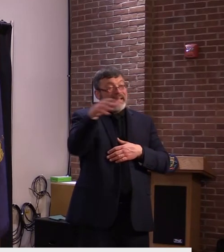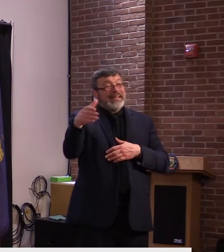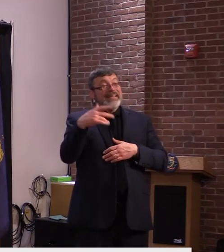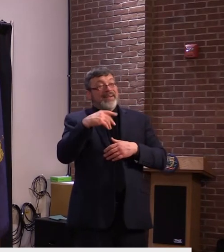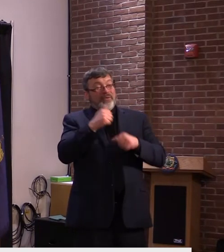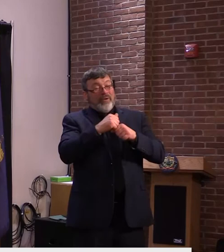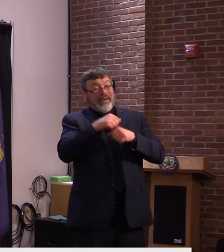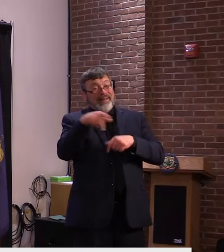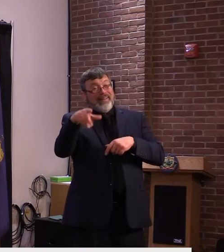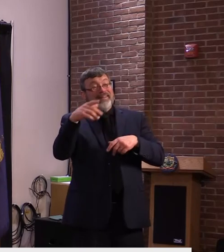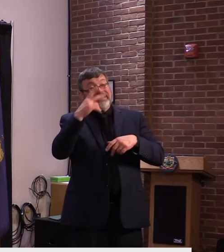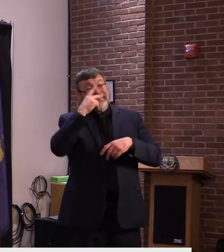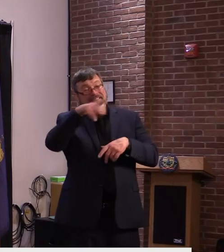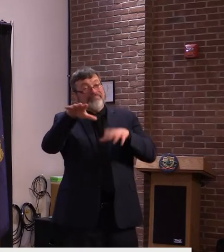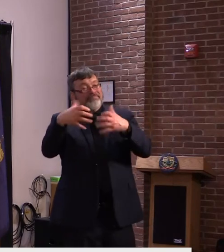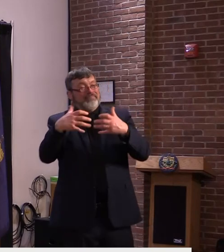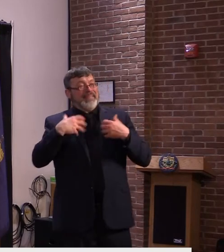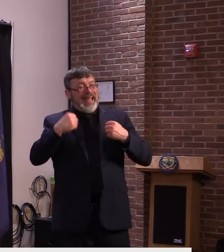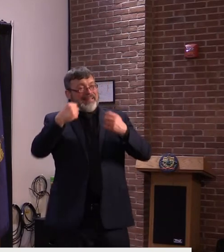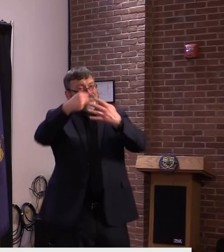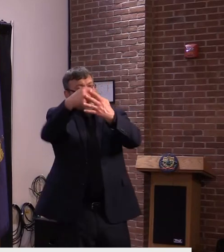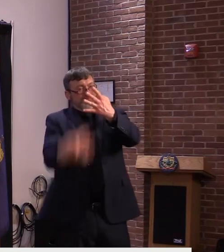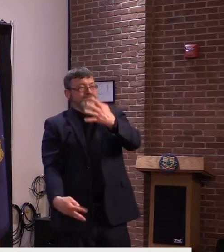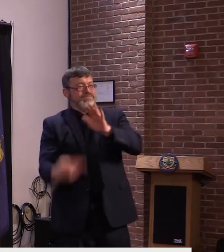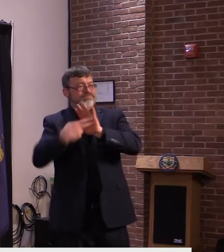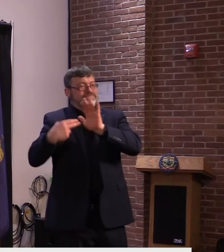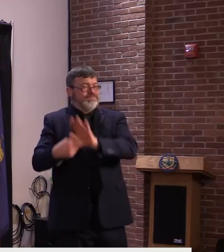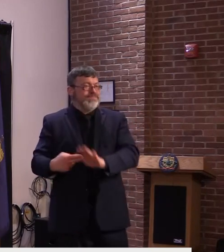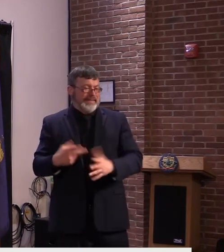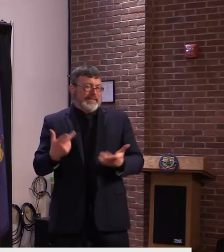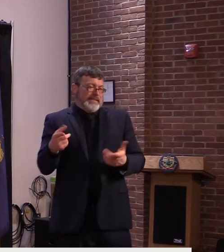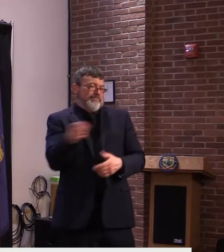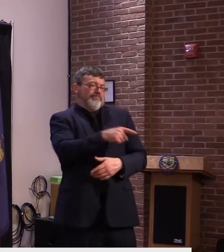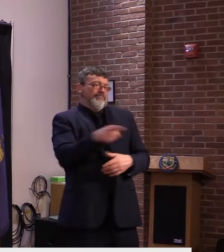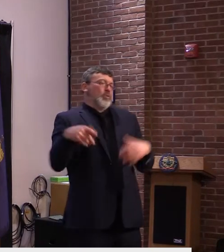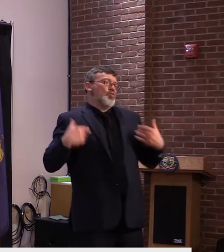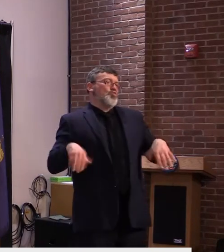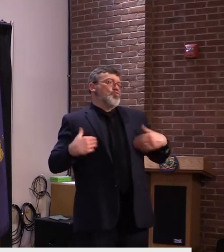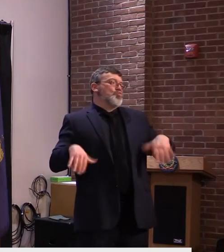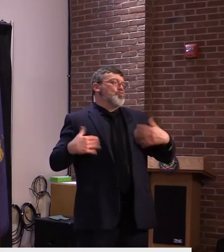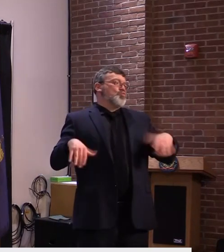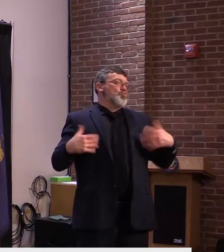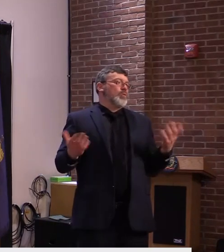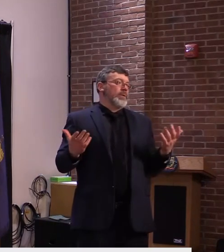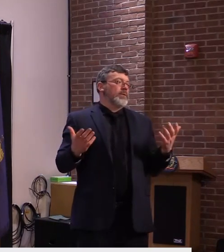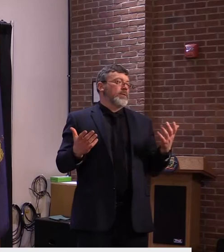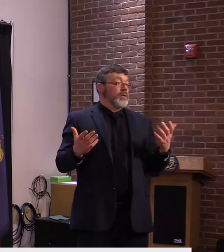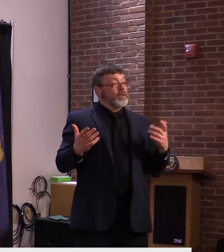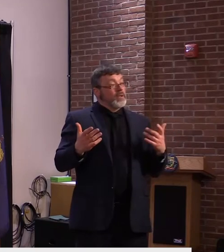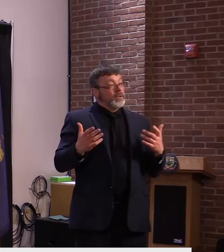medical conditions. And I've often compared that to other respiratory